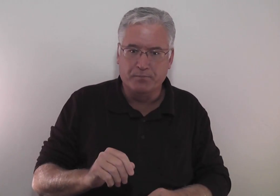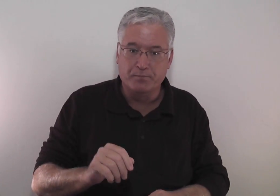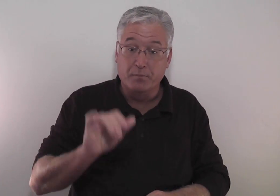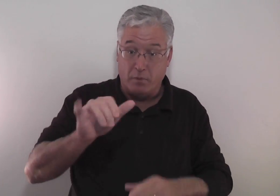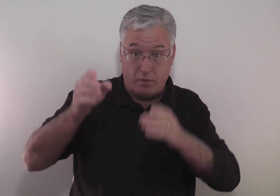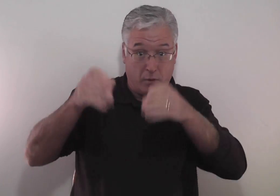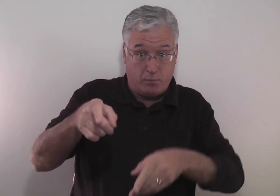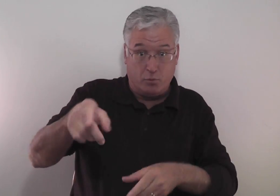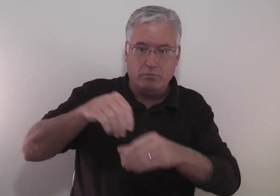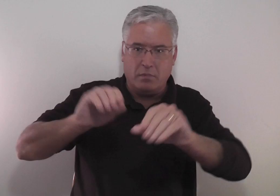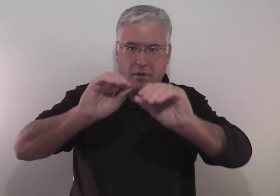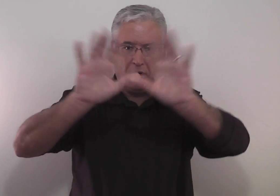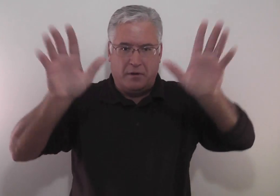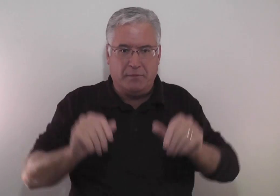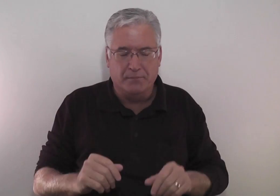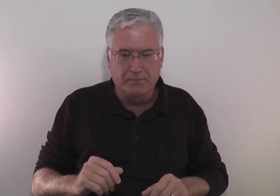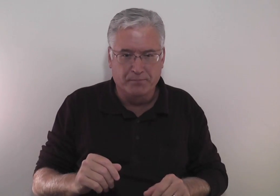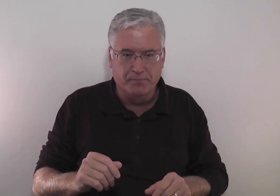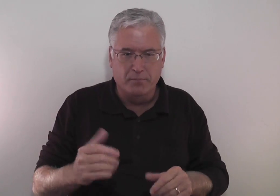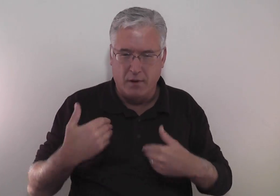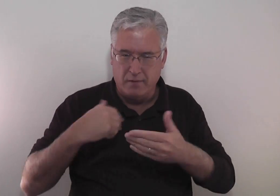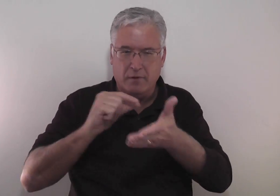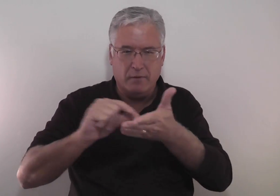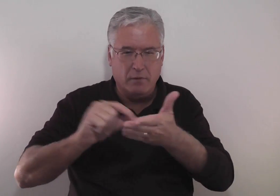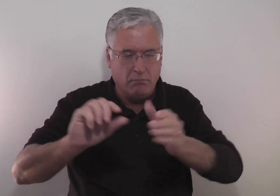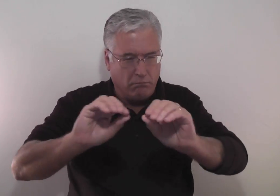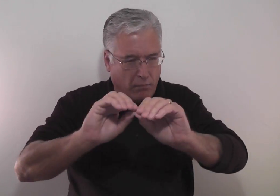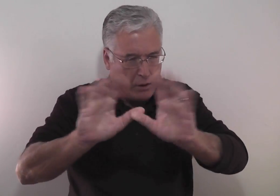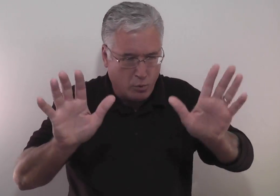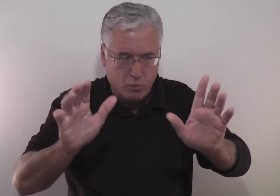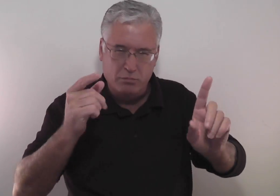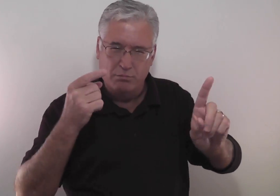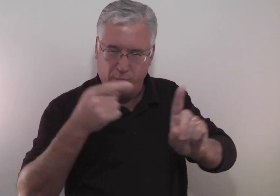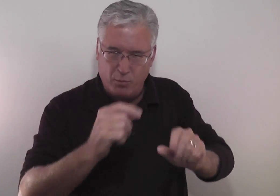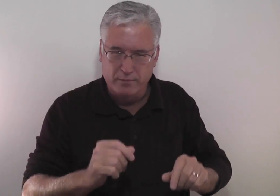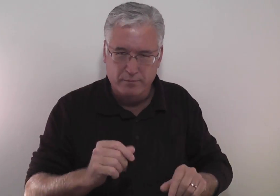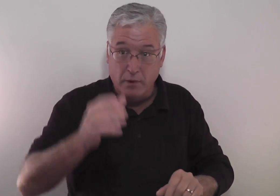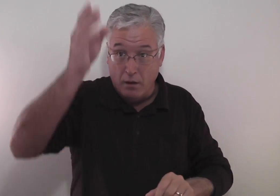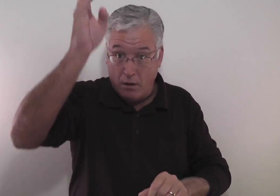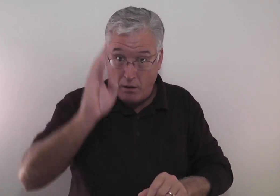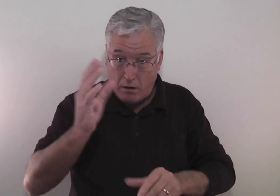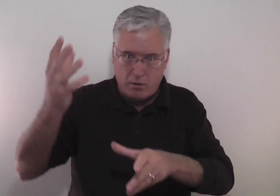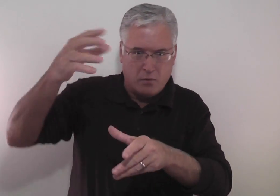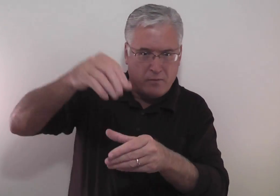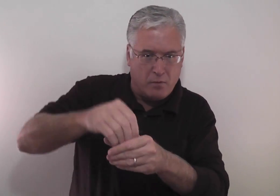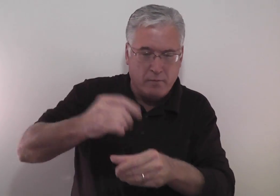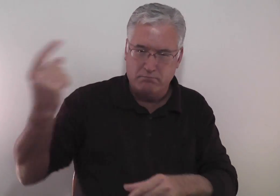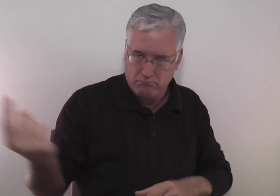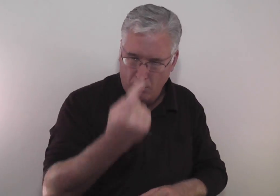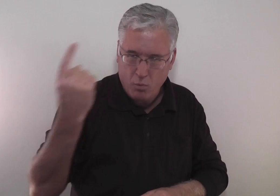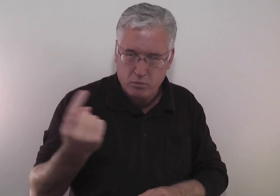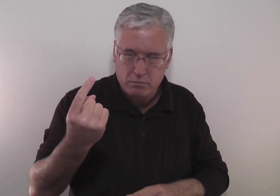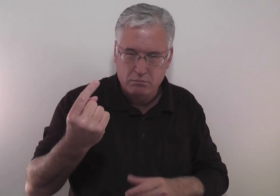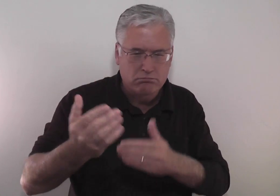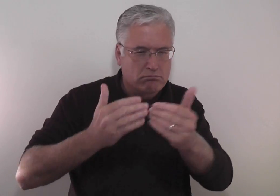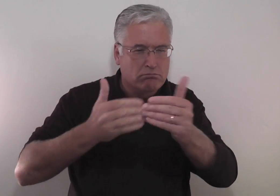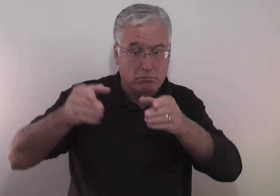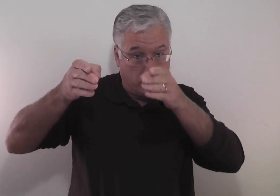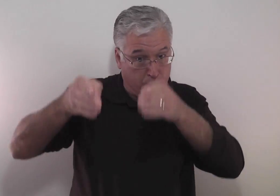in him keeping his promises. It's very clear about this. The verses are very clear that point to this. God is